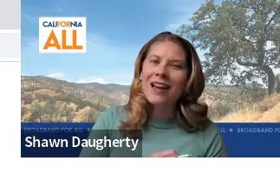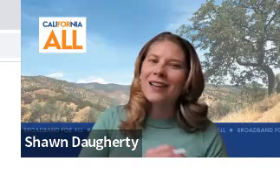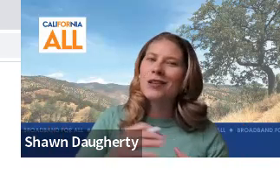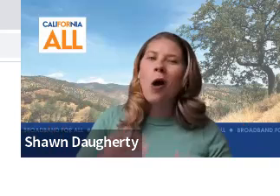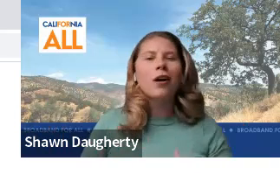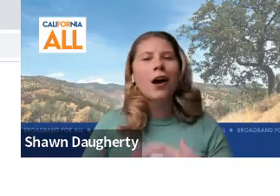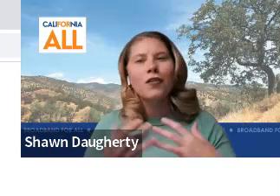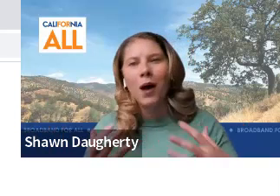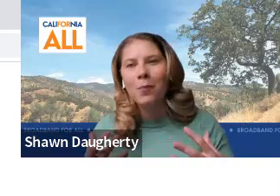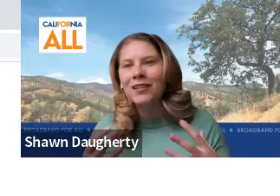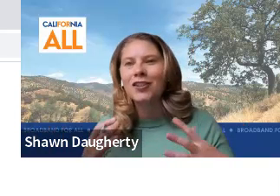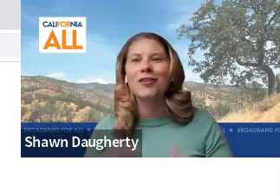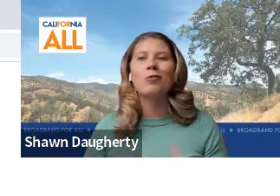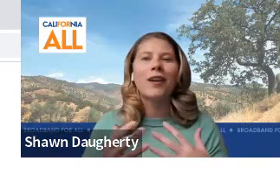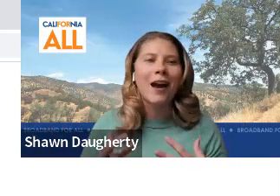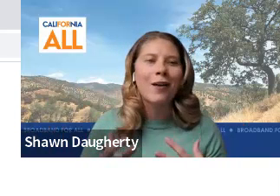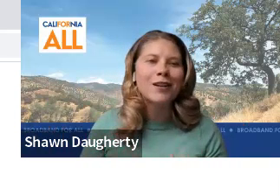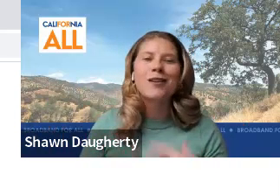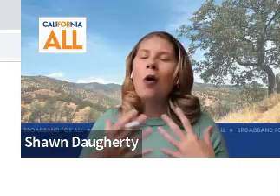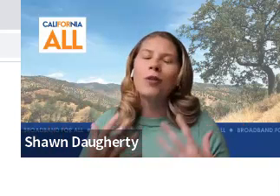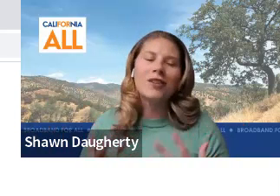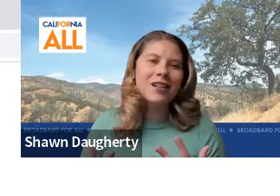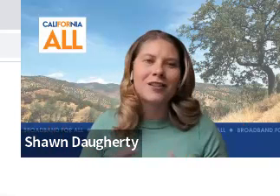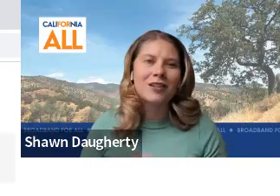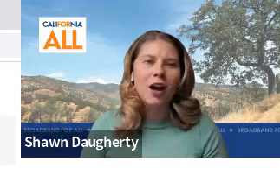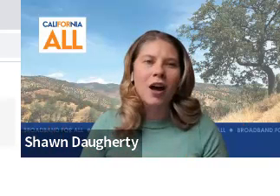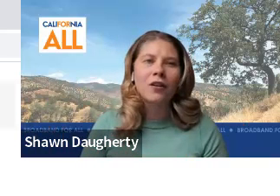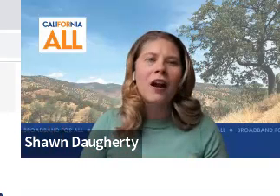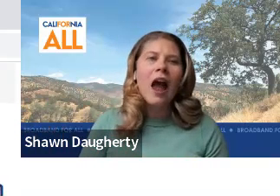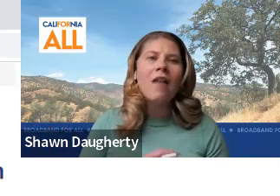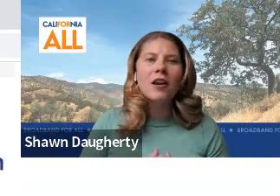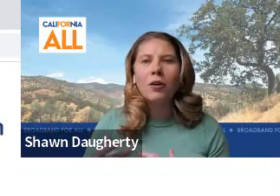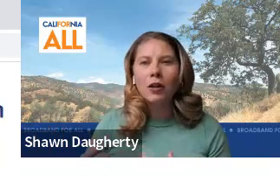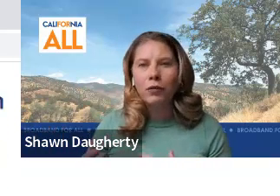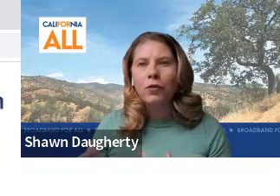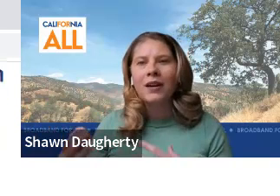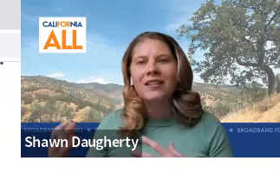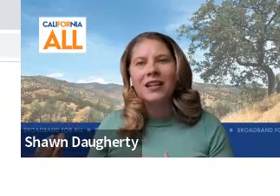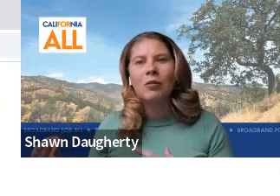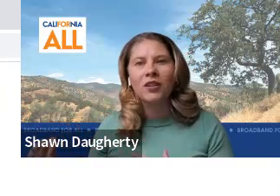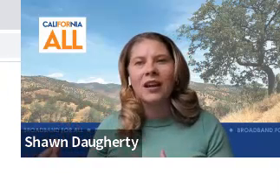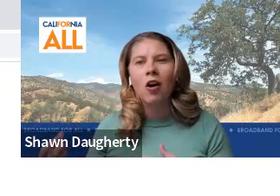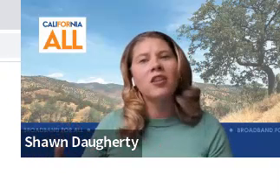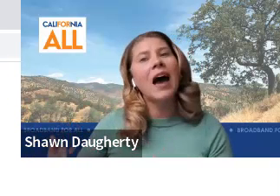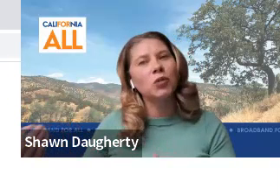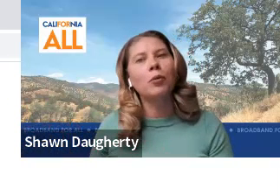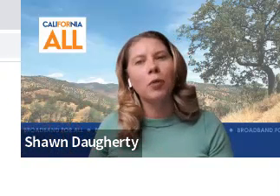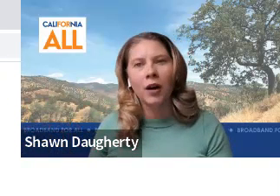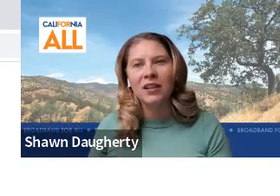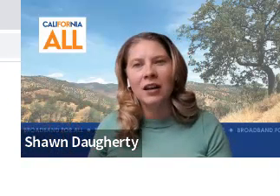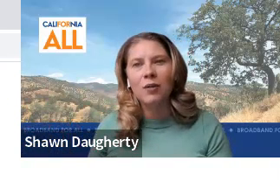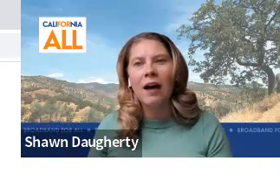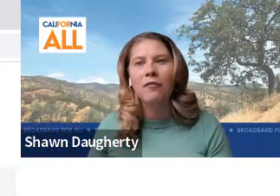covered populations, what counties, what cities do you cover? And then going through and seeking more data on actual programs that you have. What